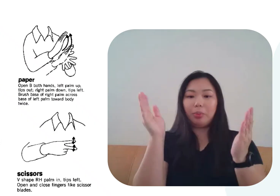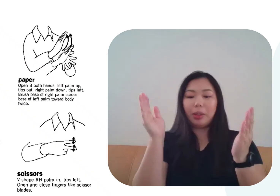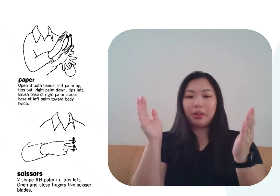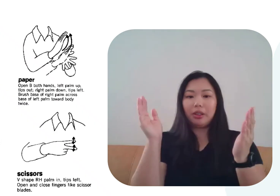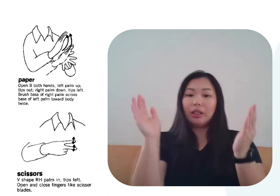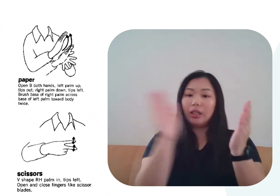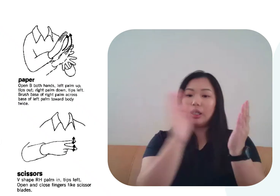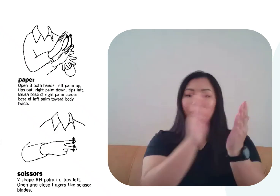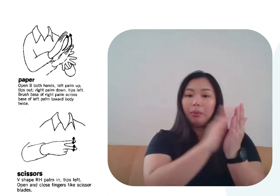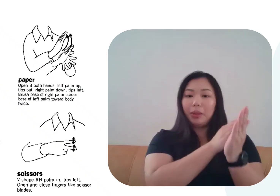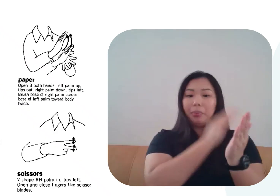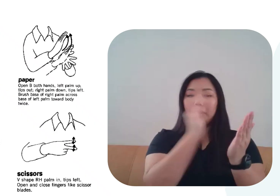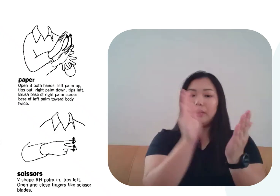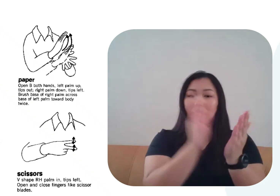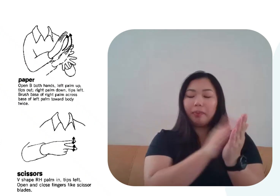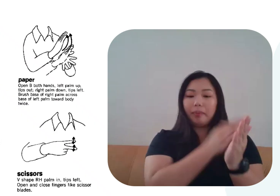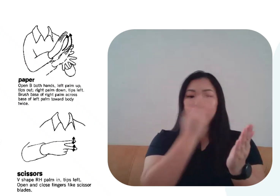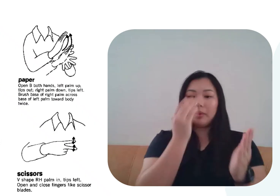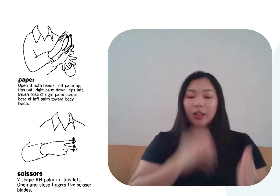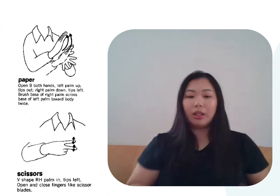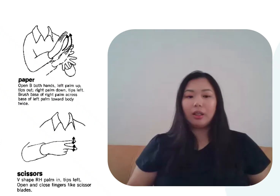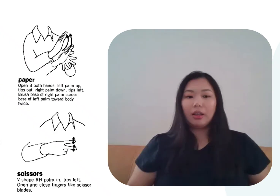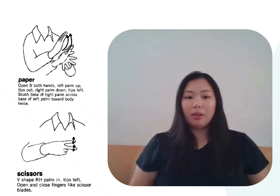counting out paper. Paper.